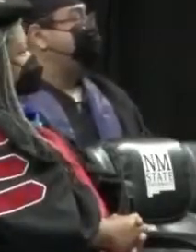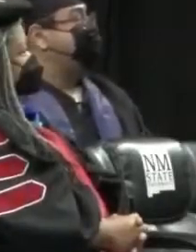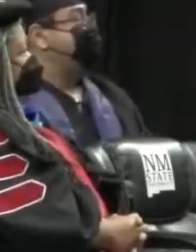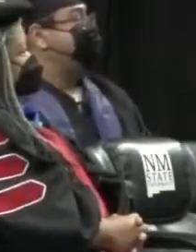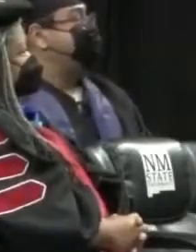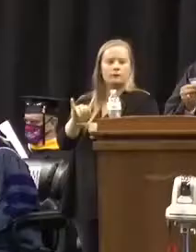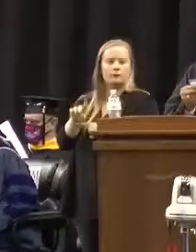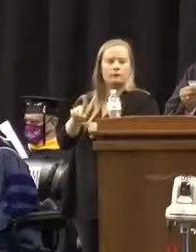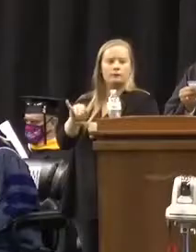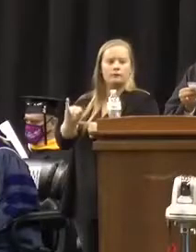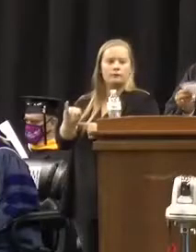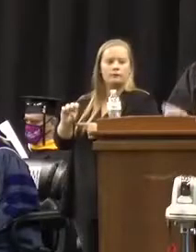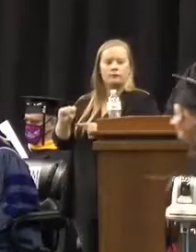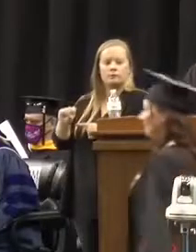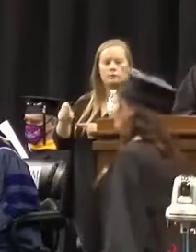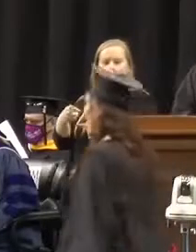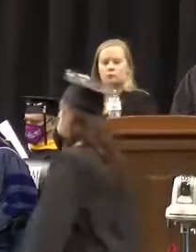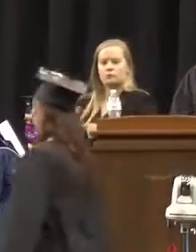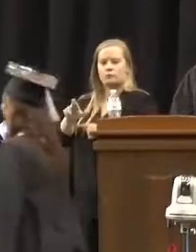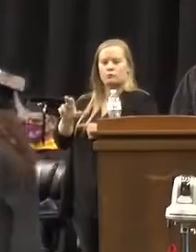Heidi Schramm.